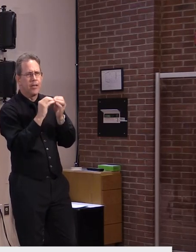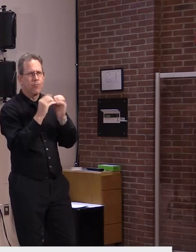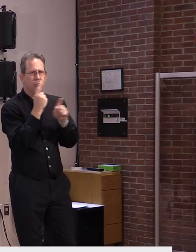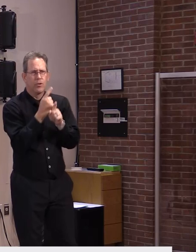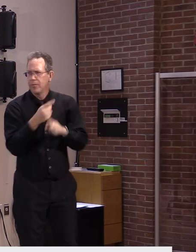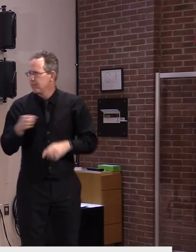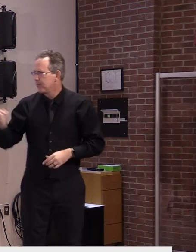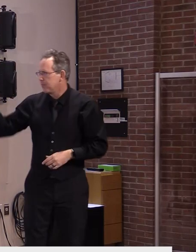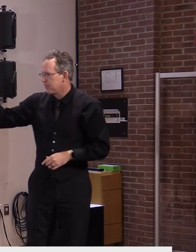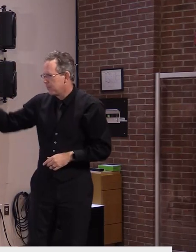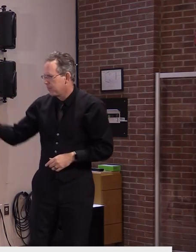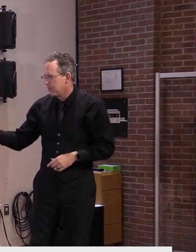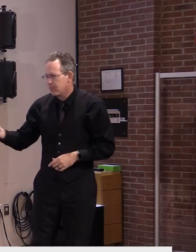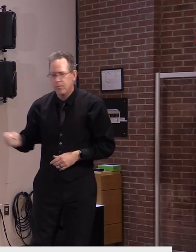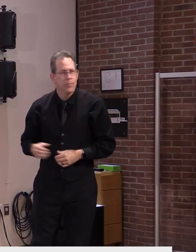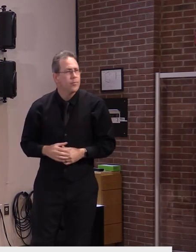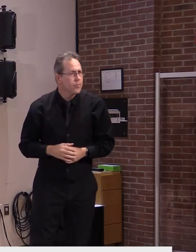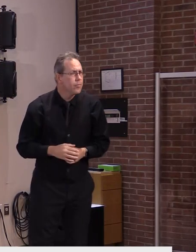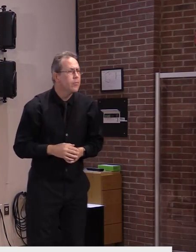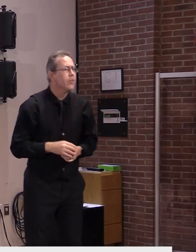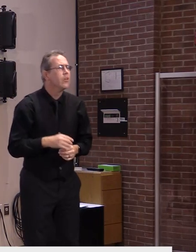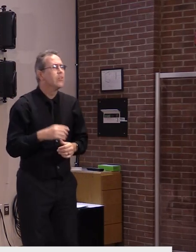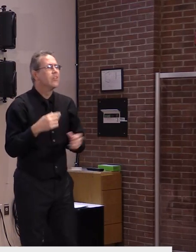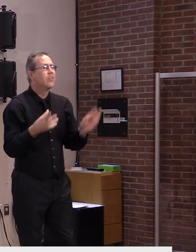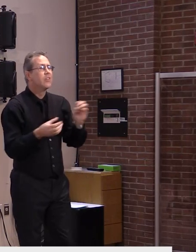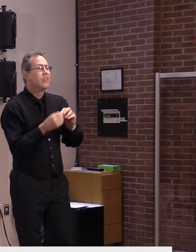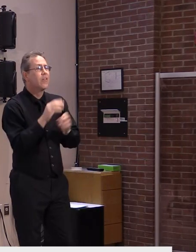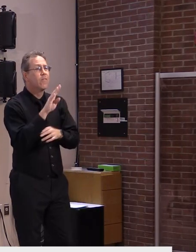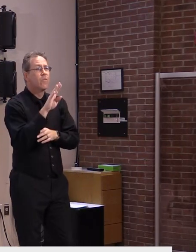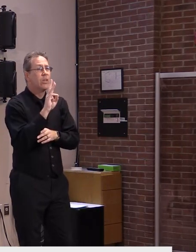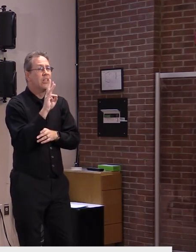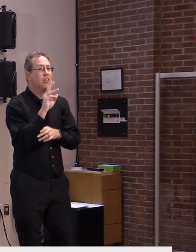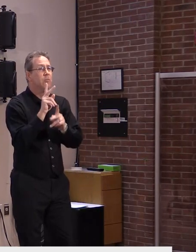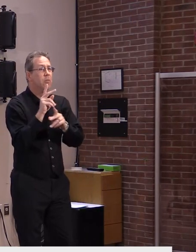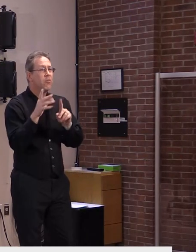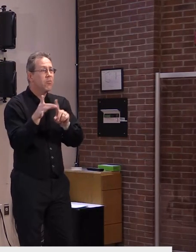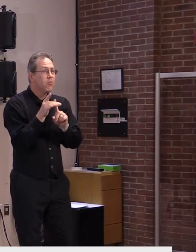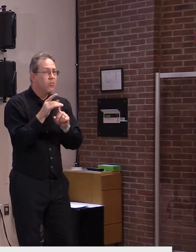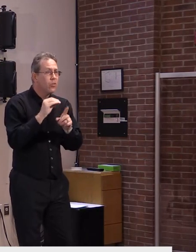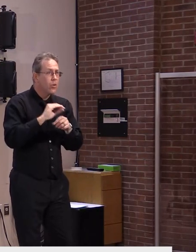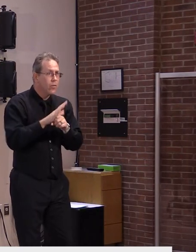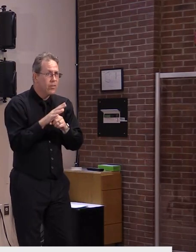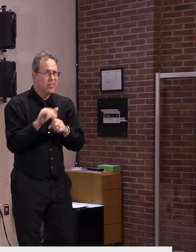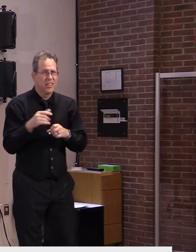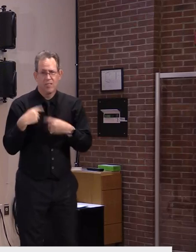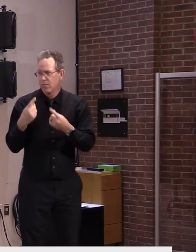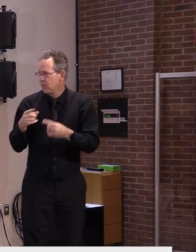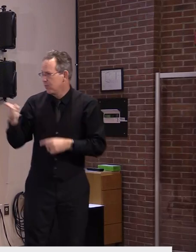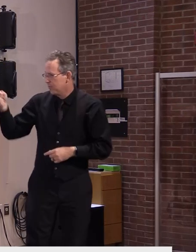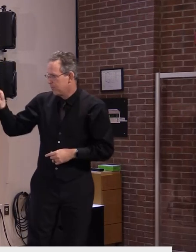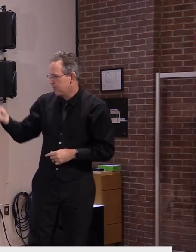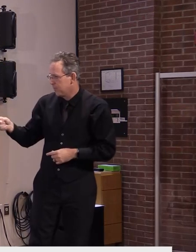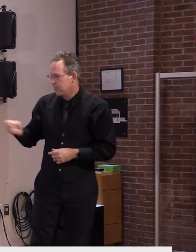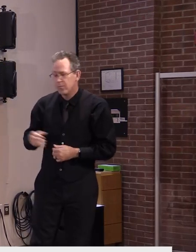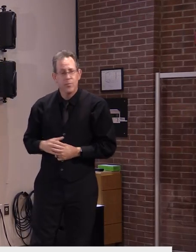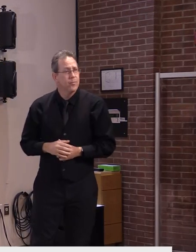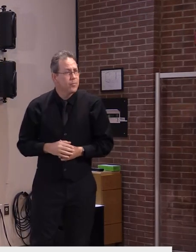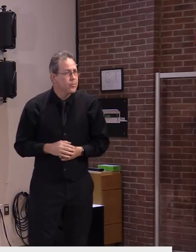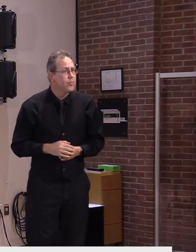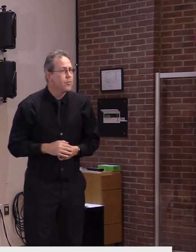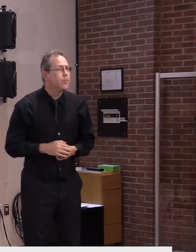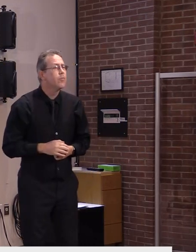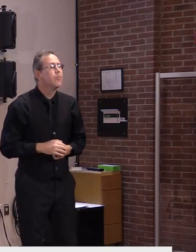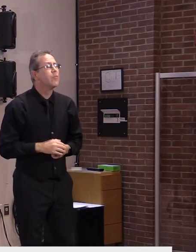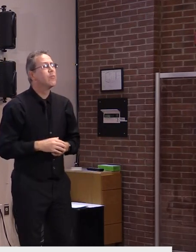17 compared to last week. So again, maybe some favorable signs there in terms of long-term care facility outbreaks. In terms of where we're